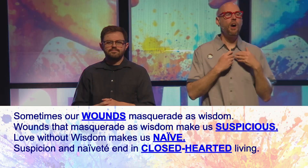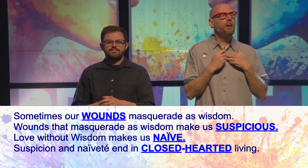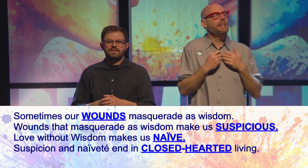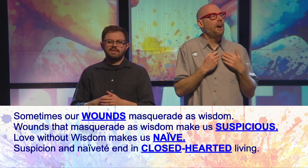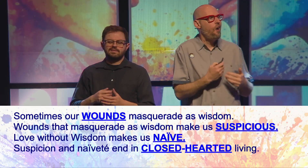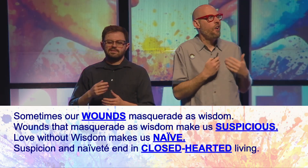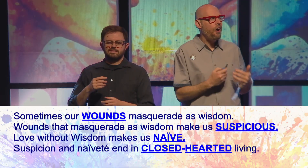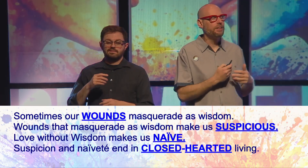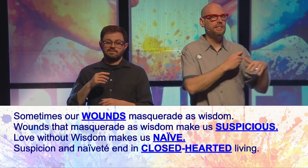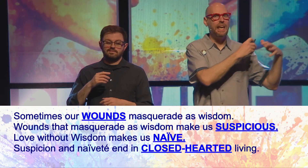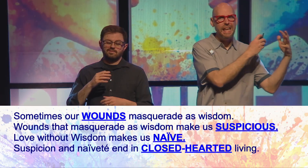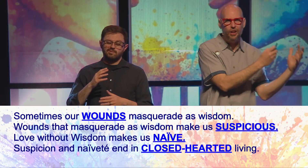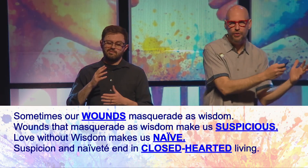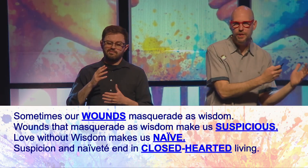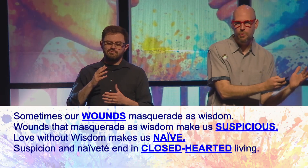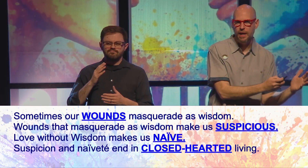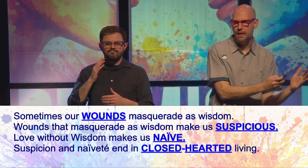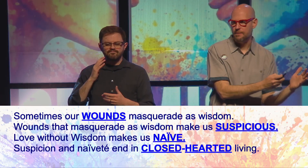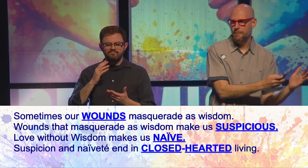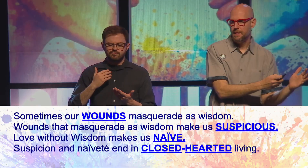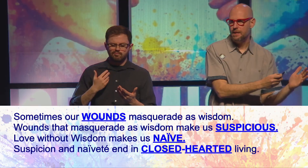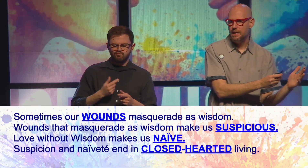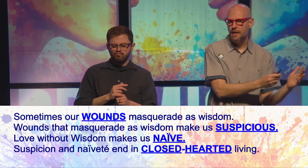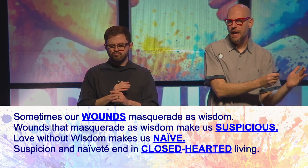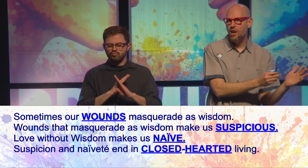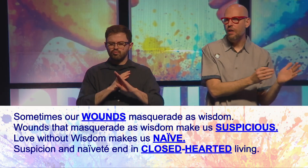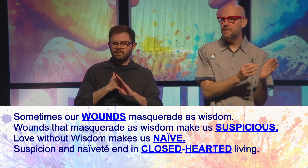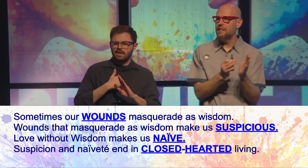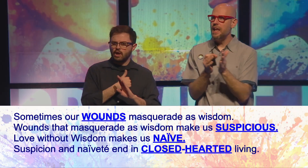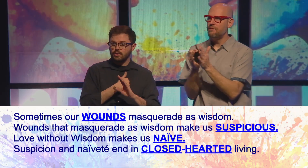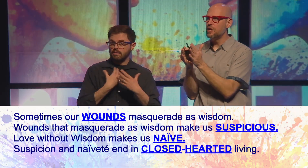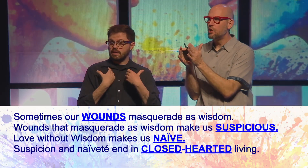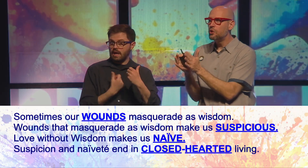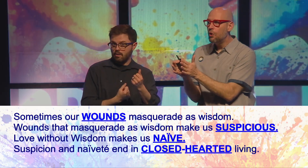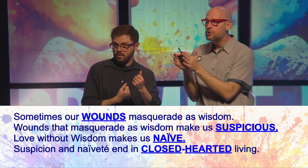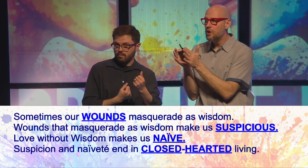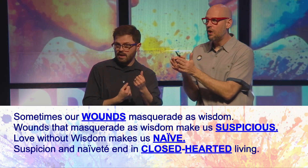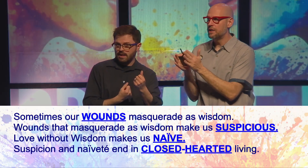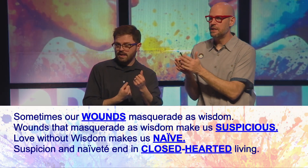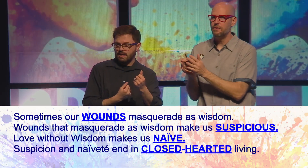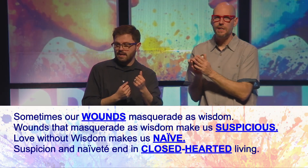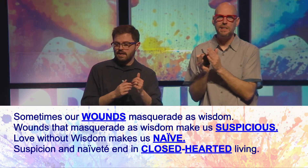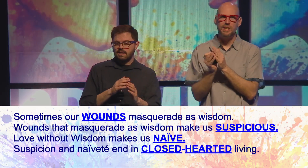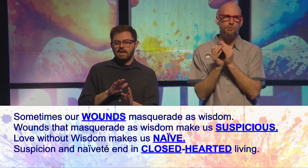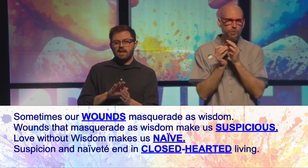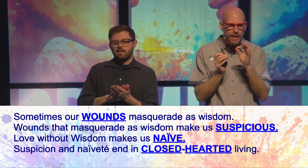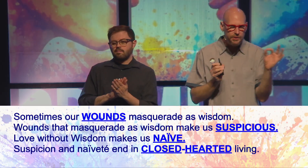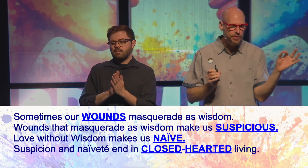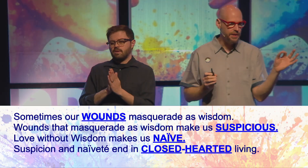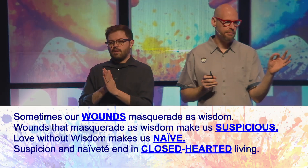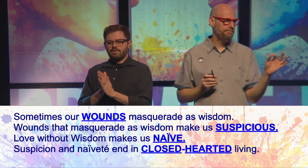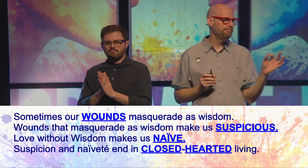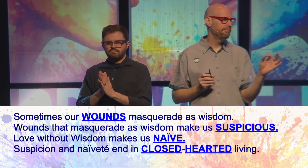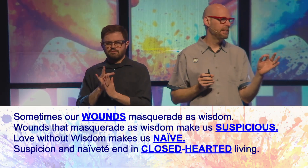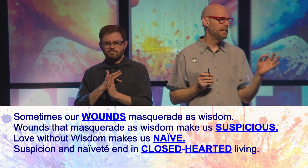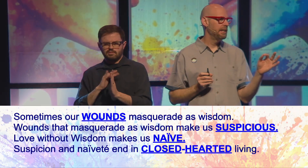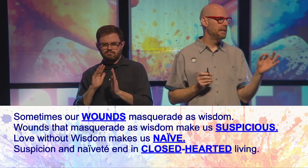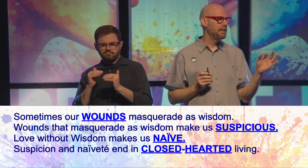between guarding our hearts in a healthy way and all of a sudden having closed-hearted living is razor